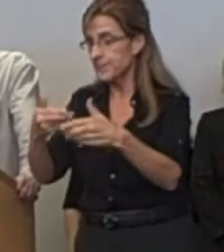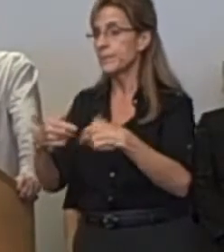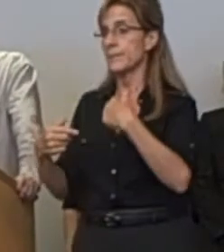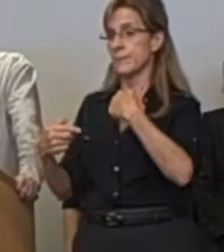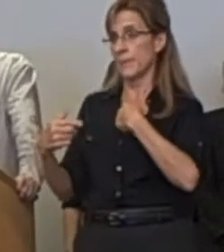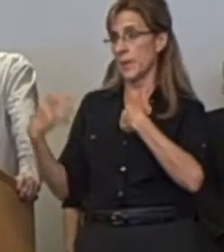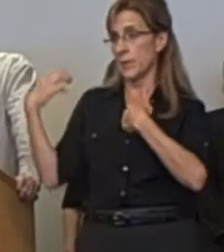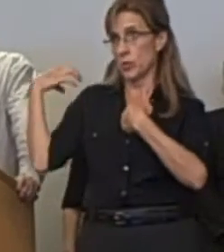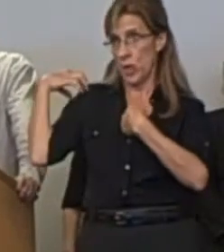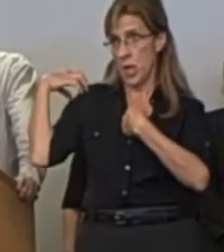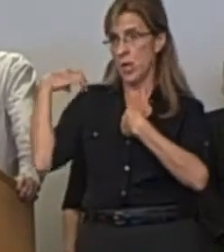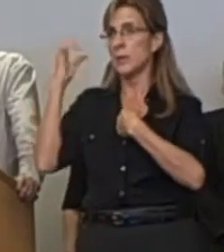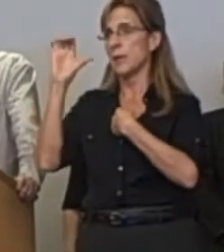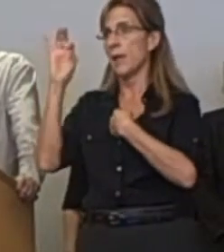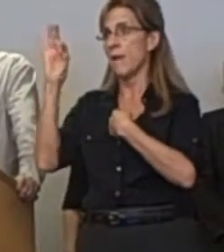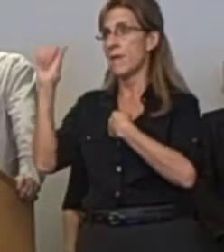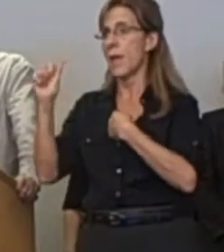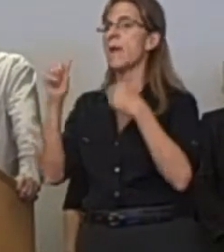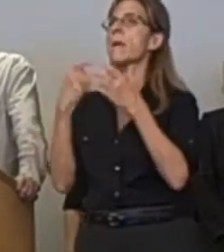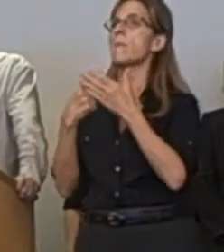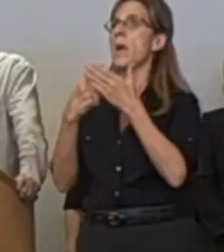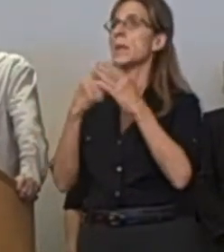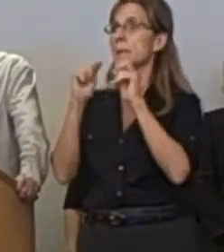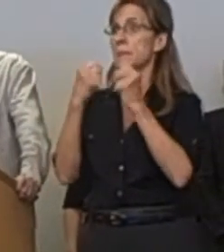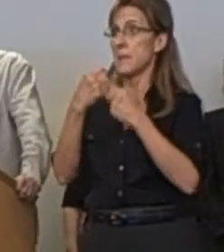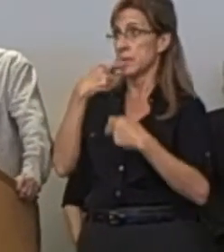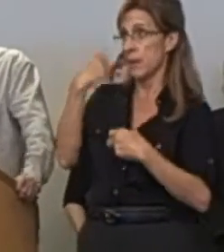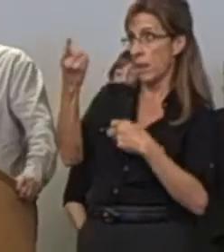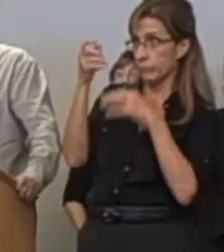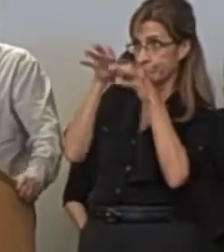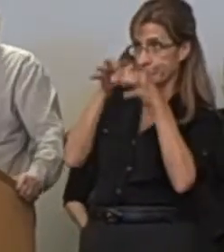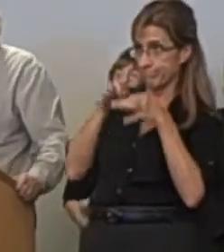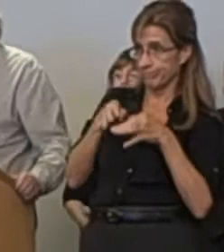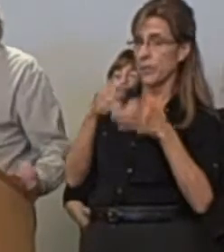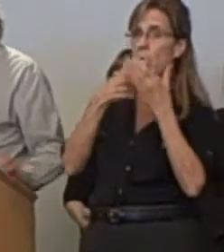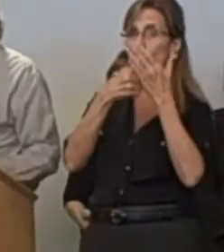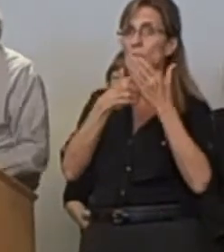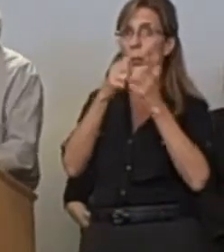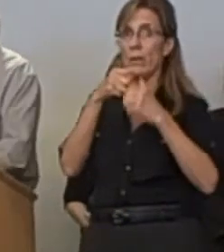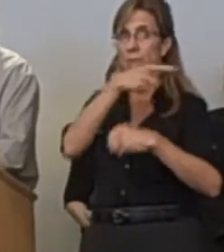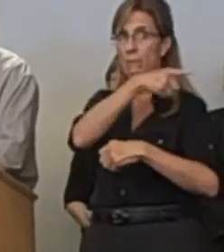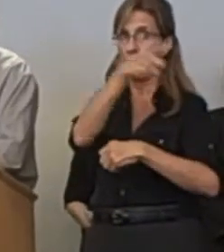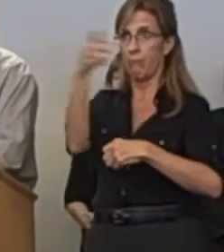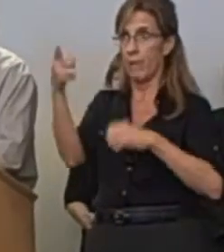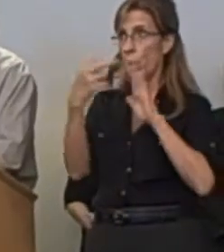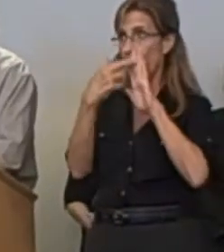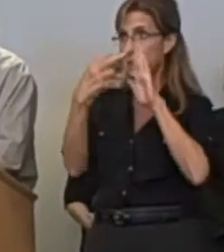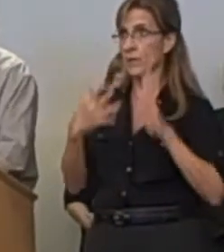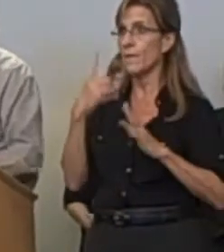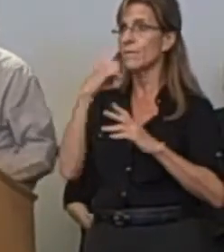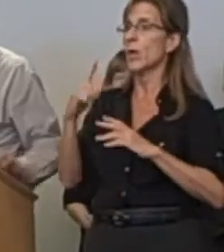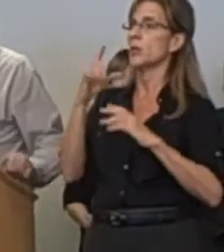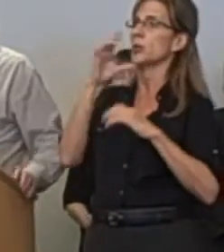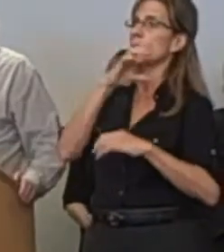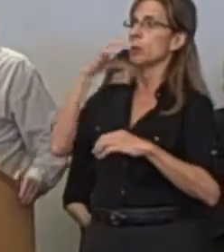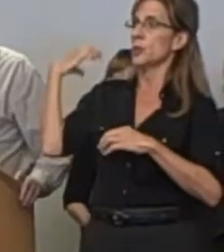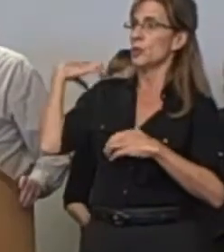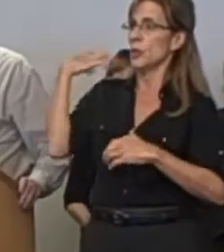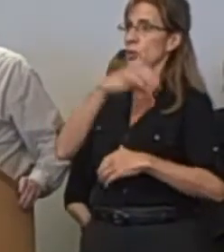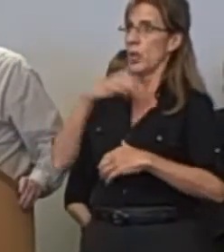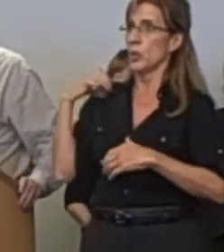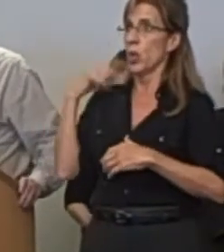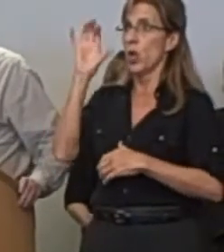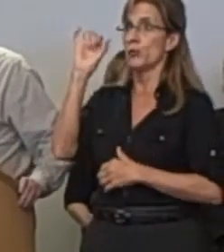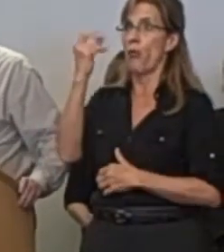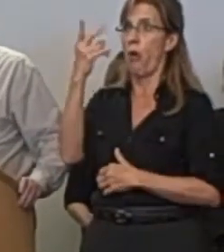of the CFA bargaining team, I can tell you that negotiating with the representatives of the CSU Chancellor Charles Reed has been